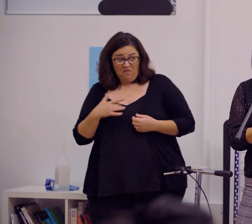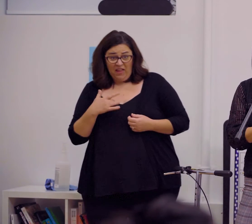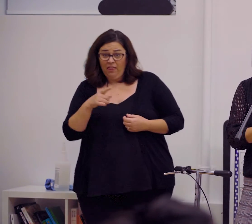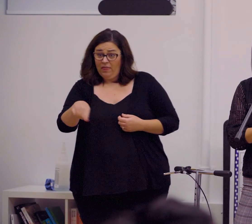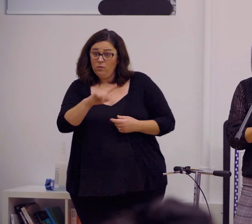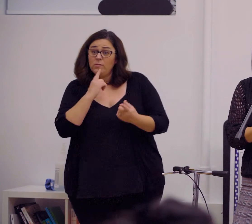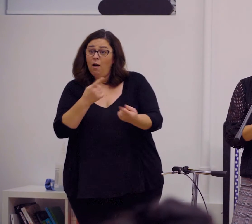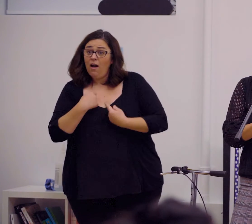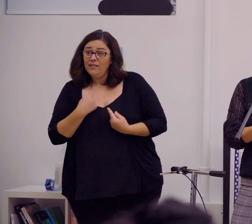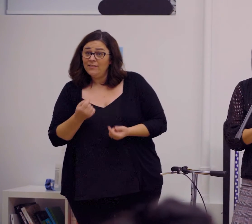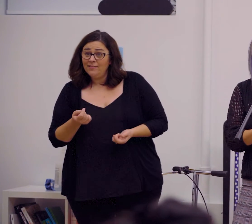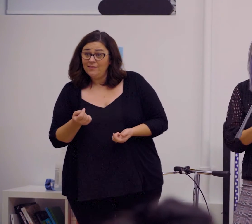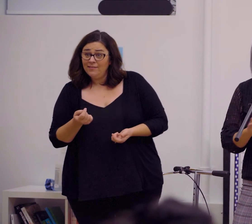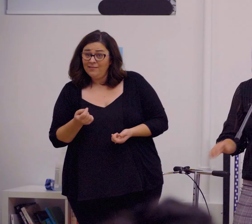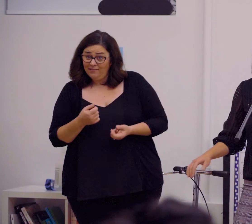responded?